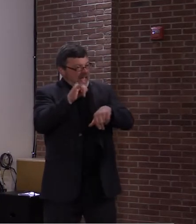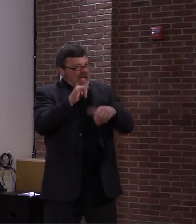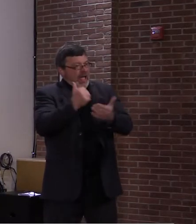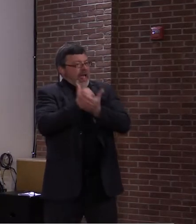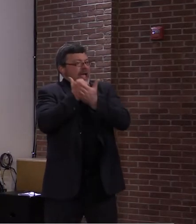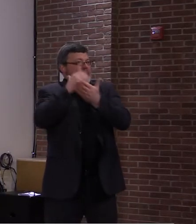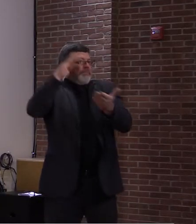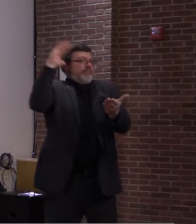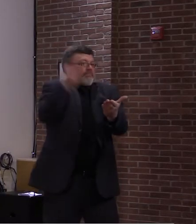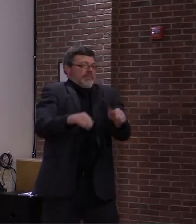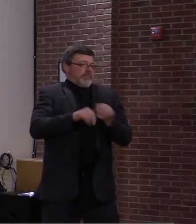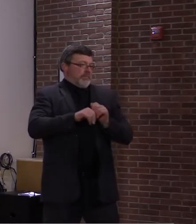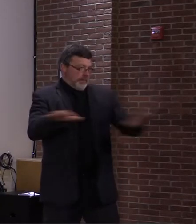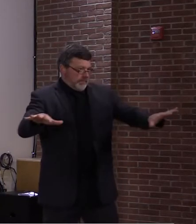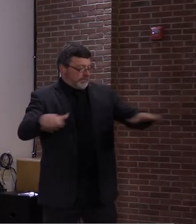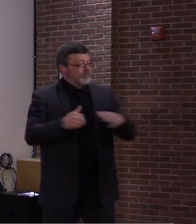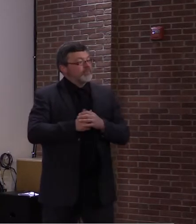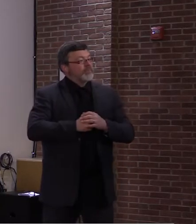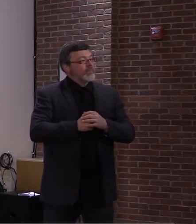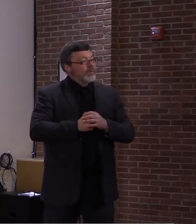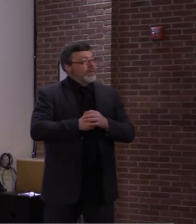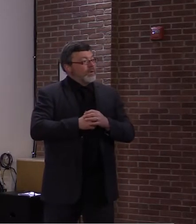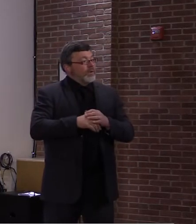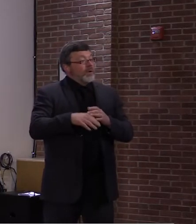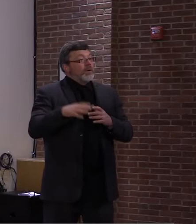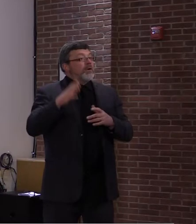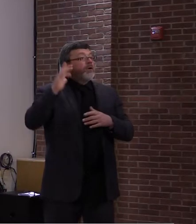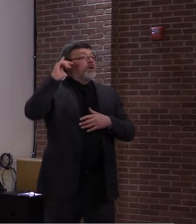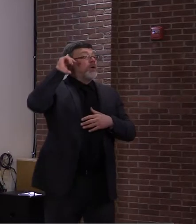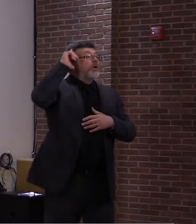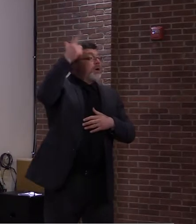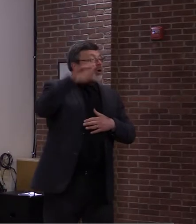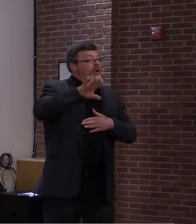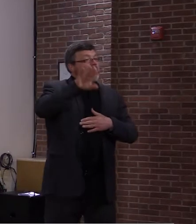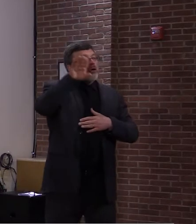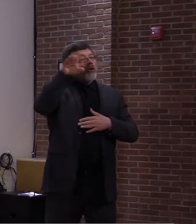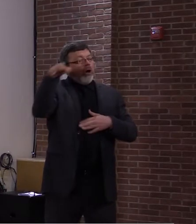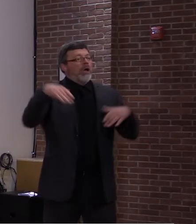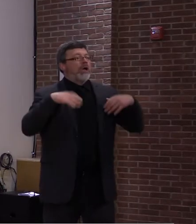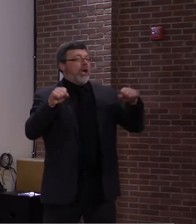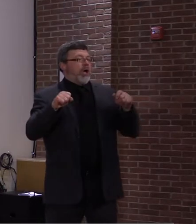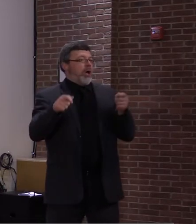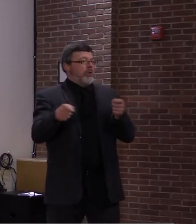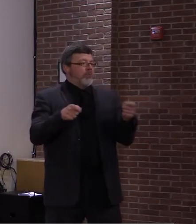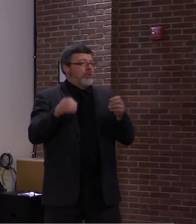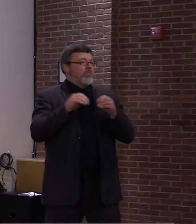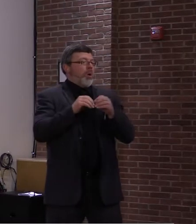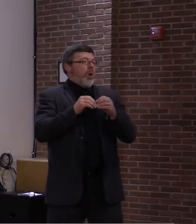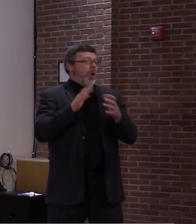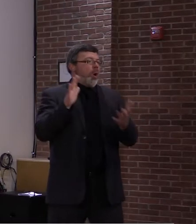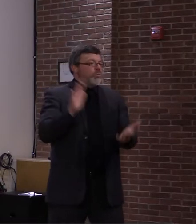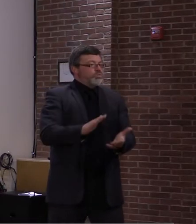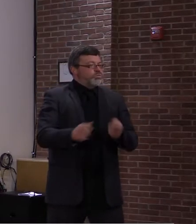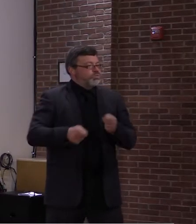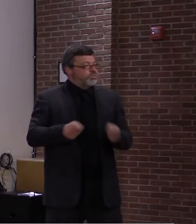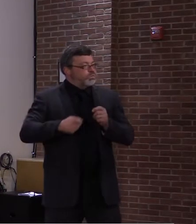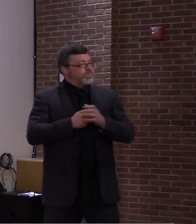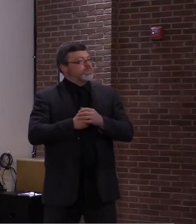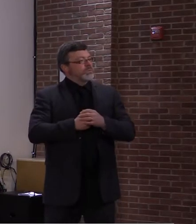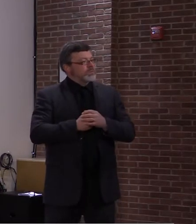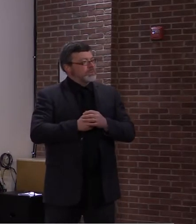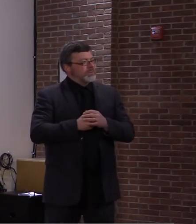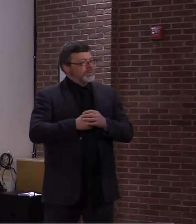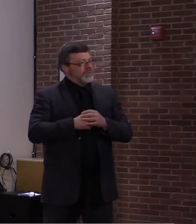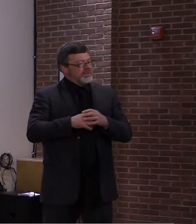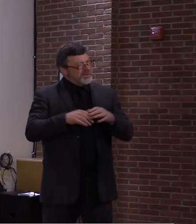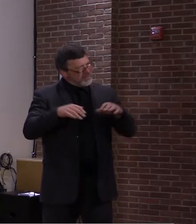them back when conditions allow. So I again encourage Vermonters to consider this based on their personal